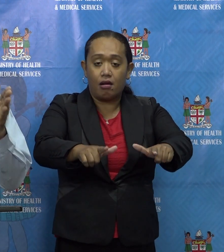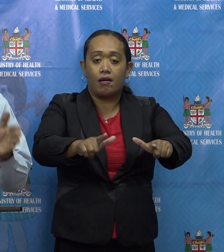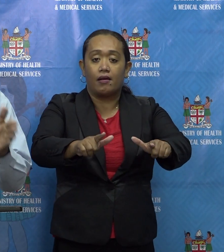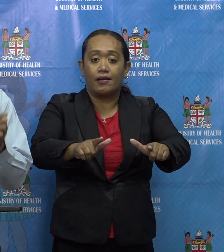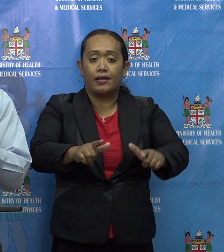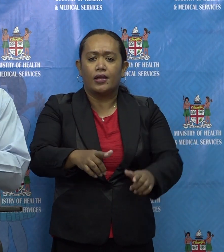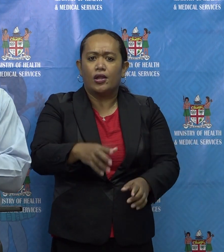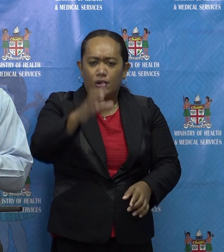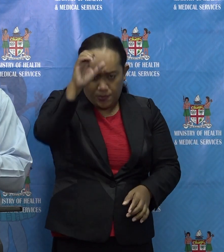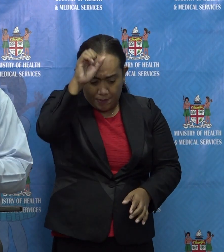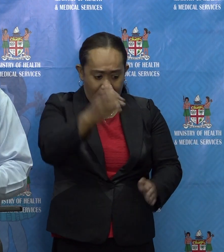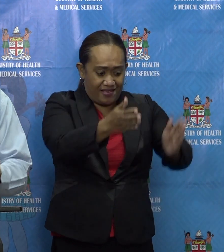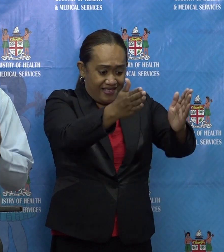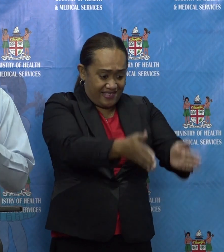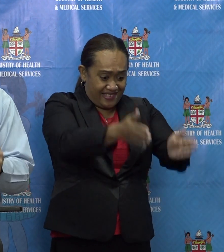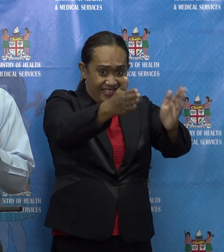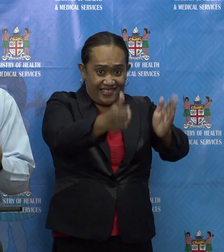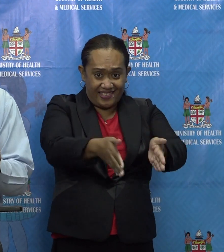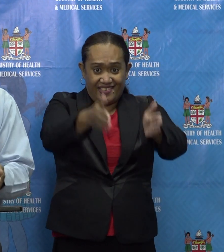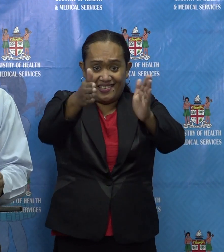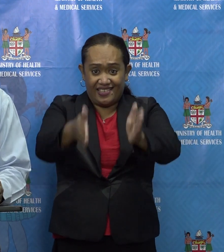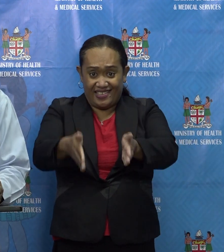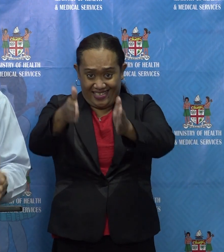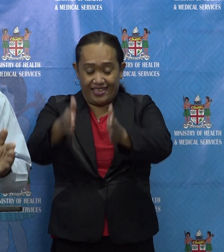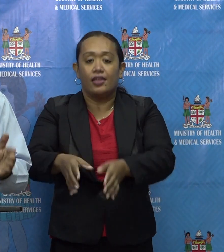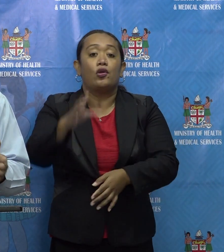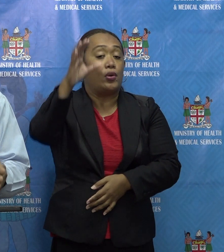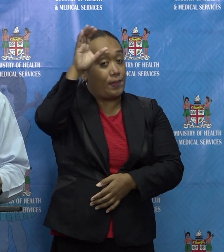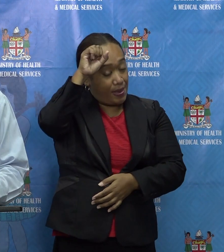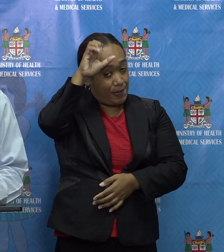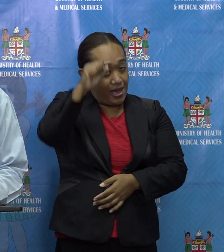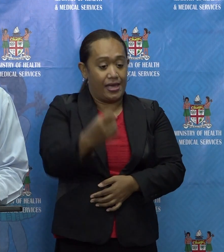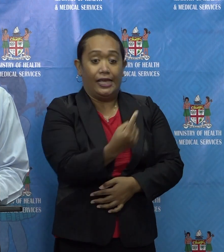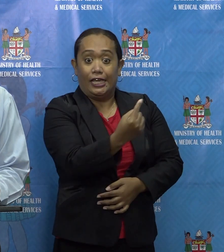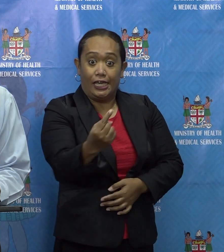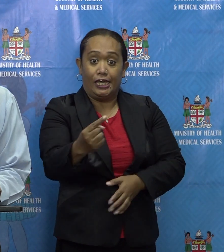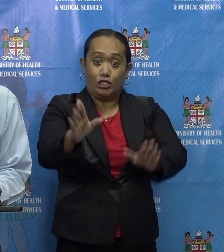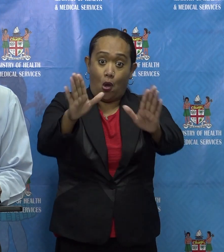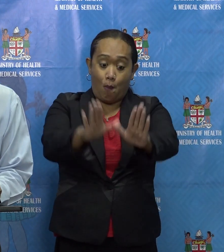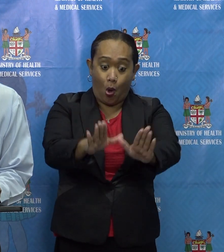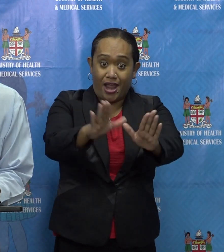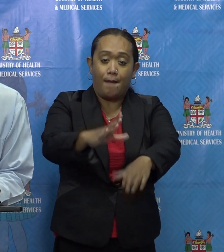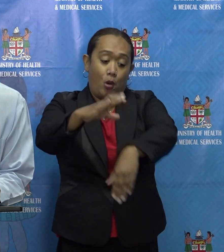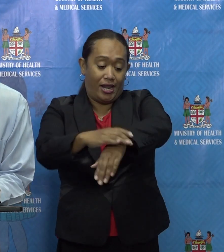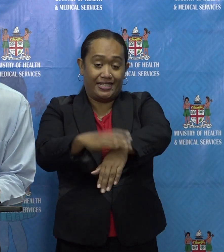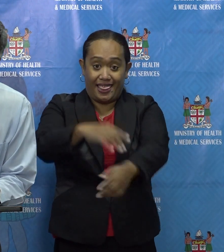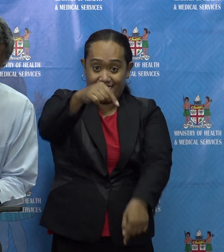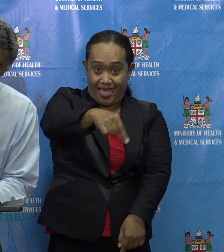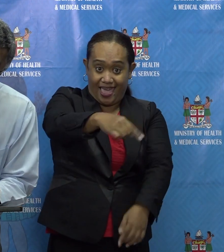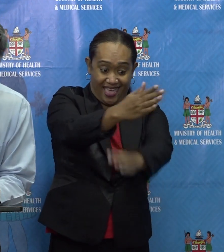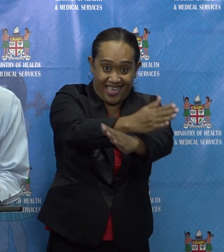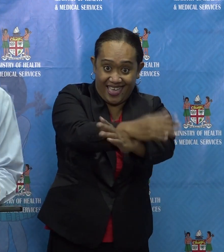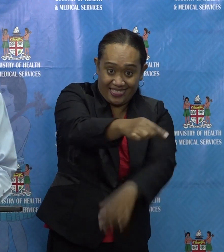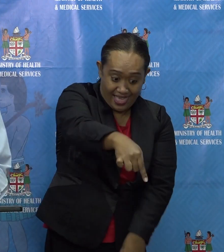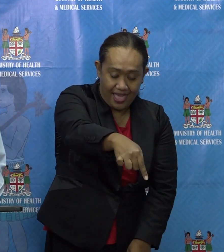this is across every single border, police will be taking contact tracing information on each border point. This is to